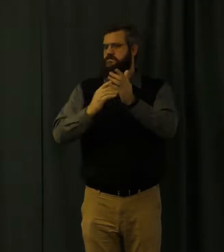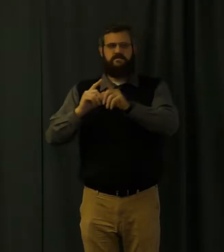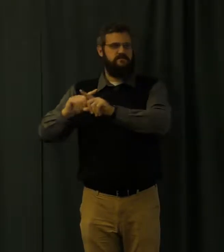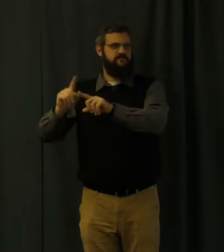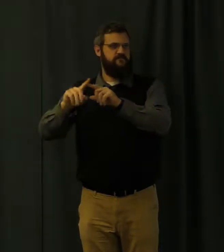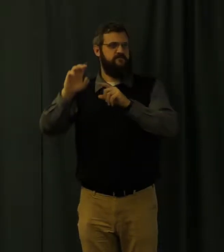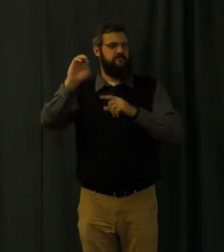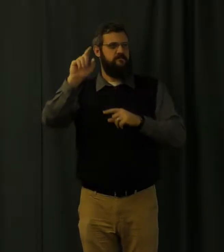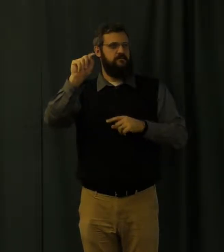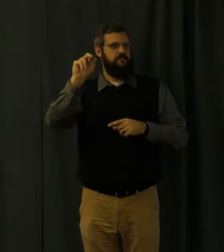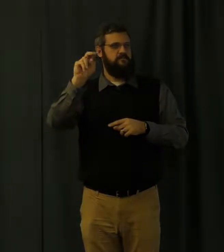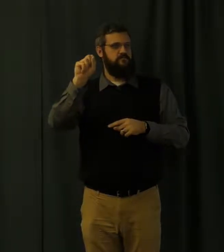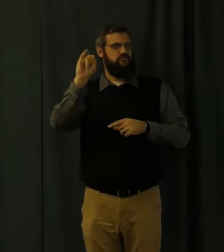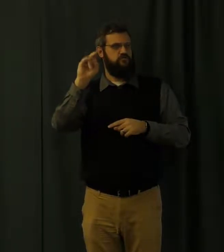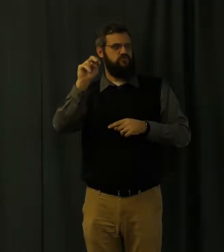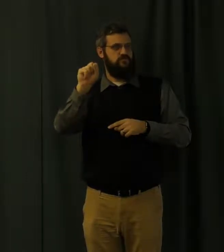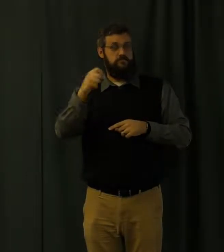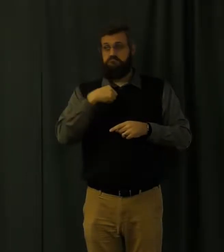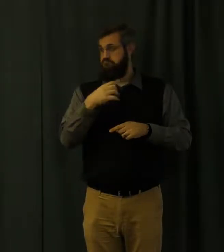Chrome extensions that I really like.